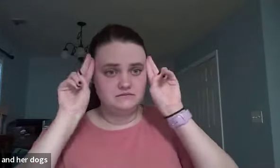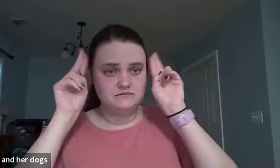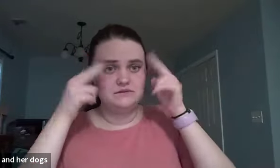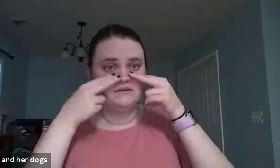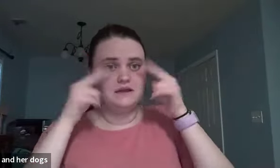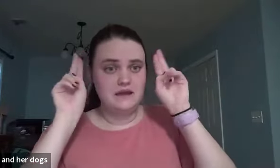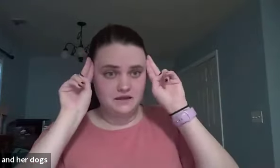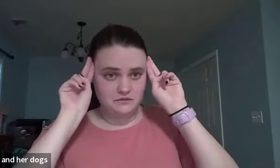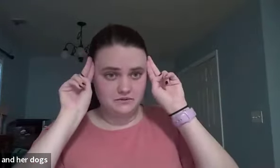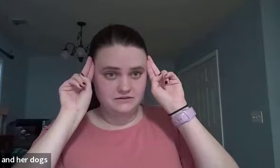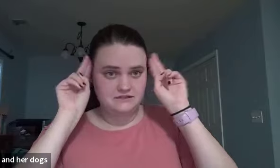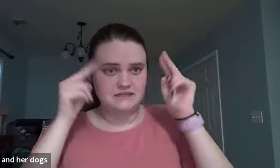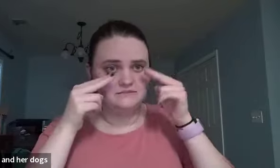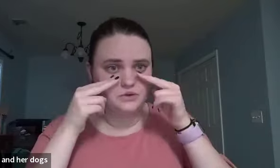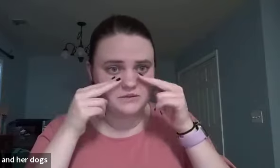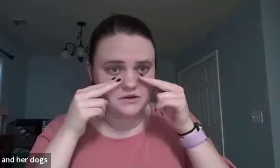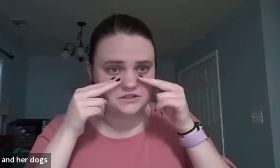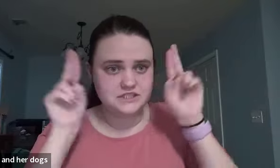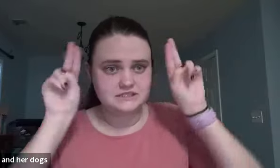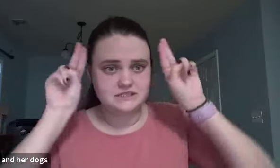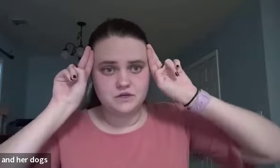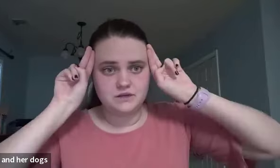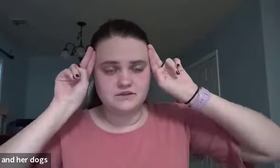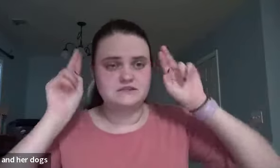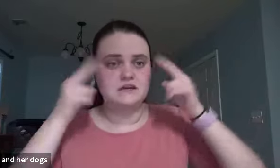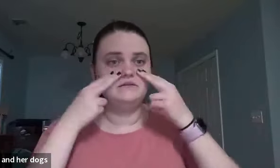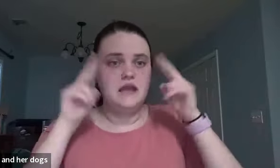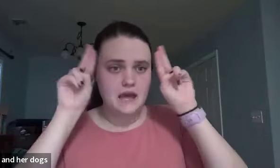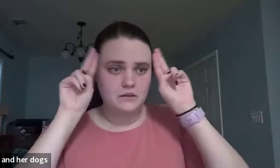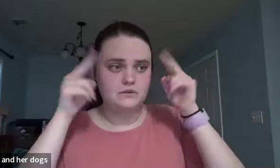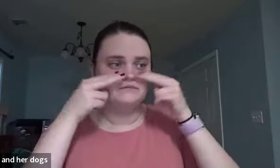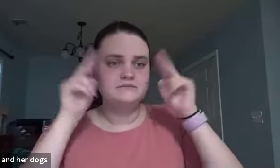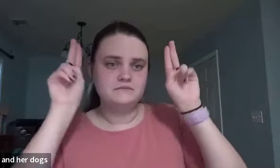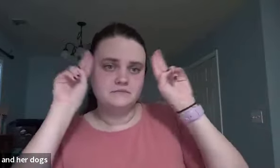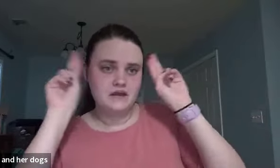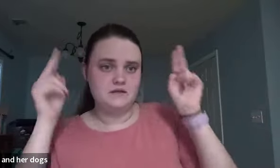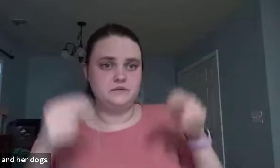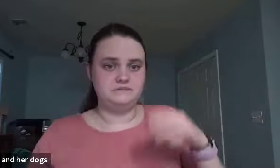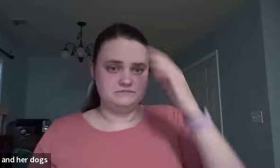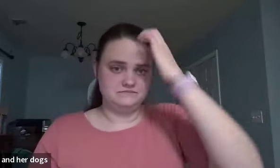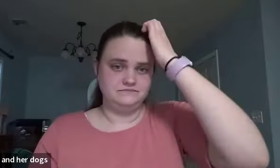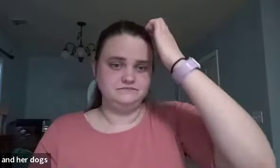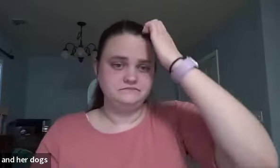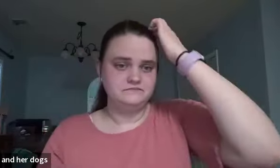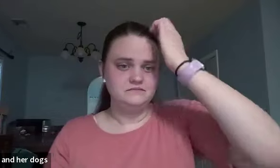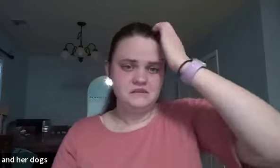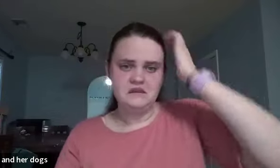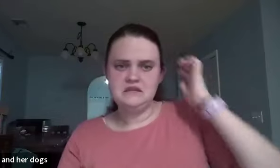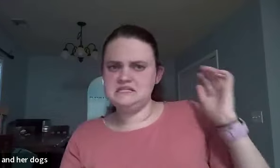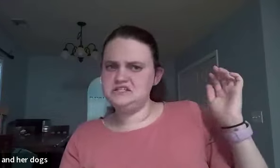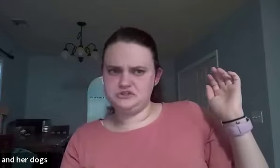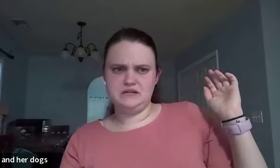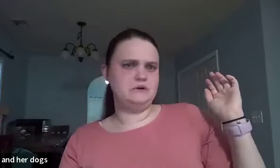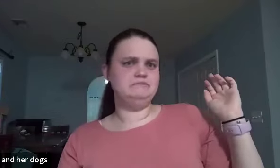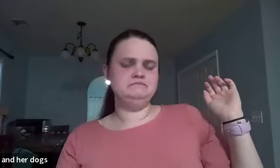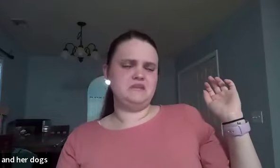well. Halloween. It's like putting them on your cheeks and putting them to the side. Halloween. Halloween. It's an interesting one. I